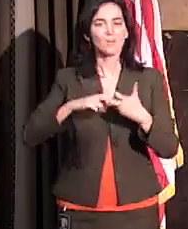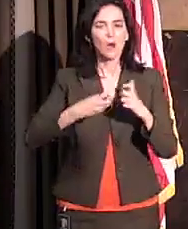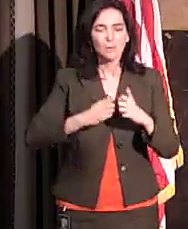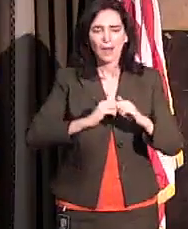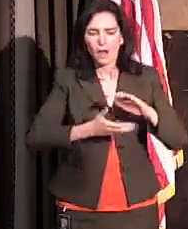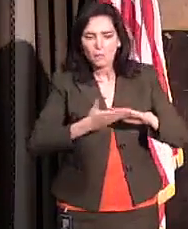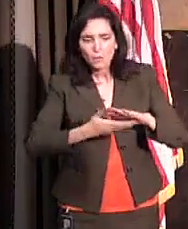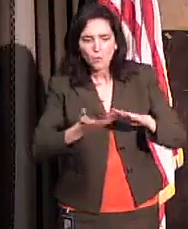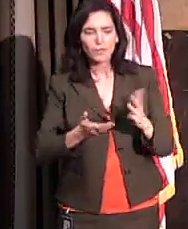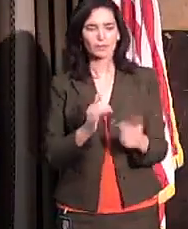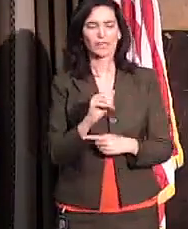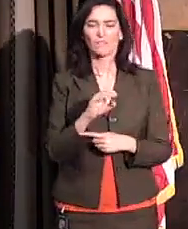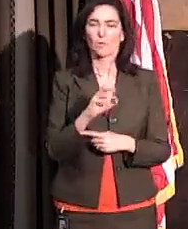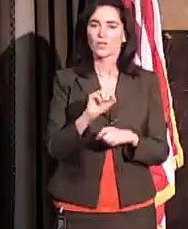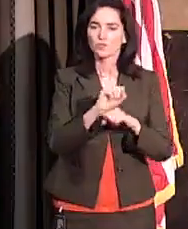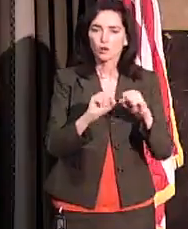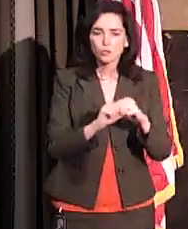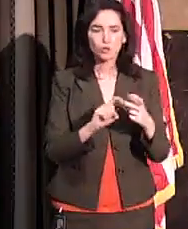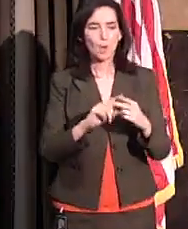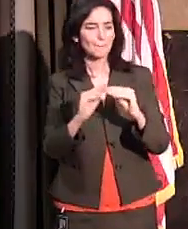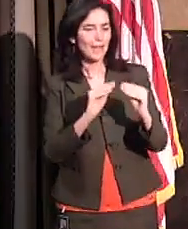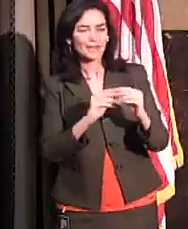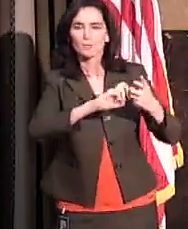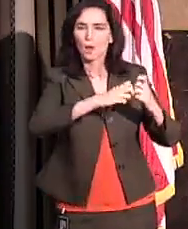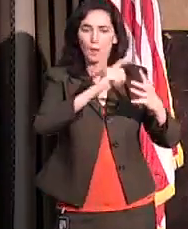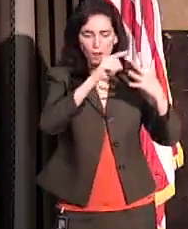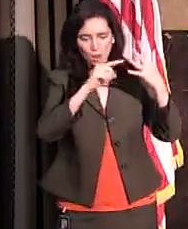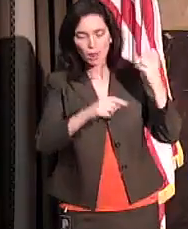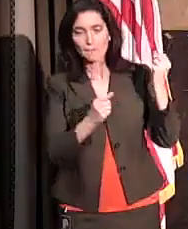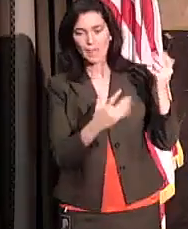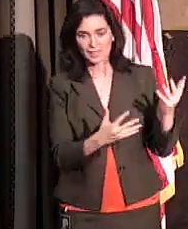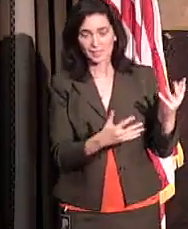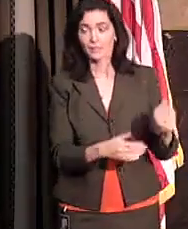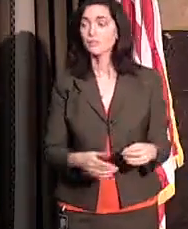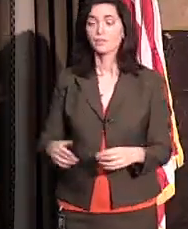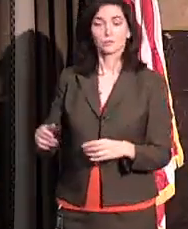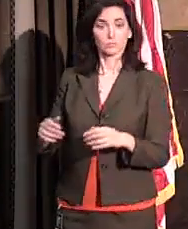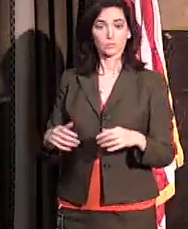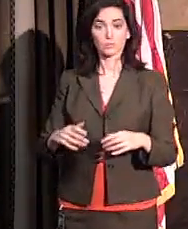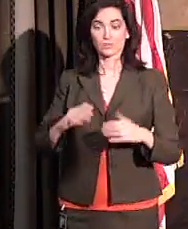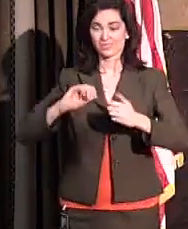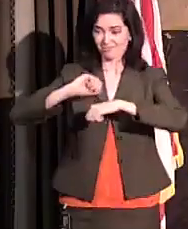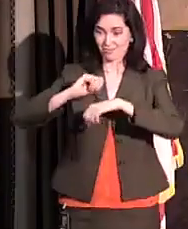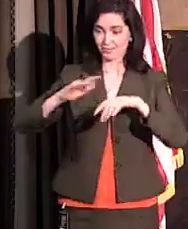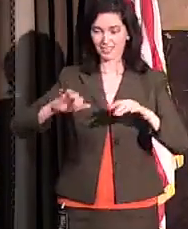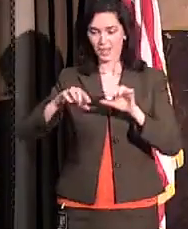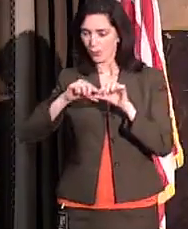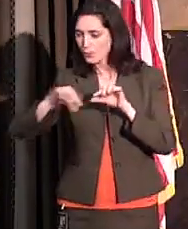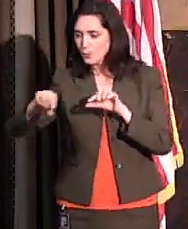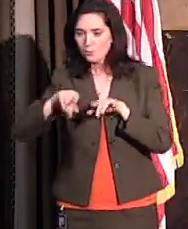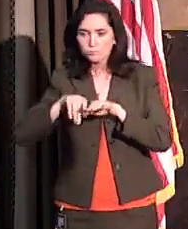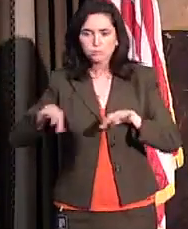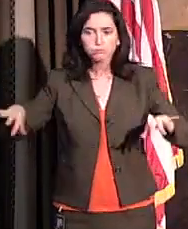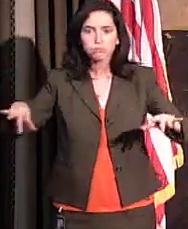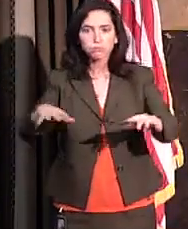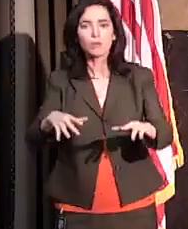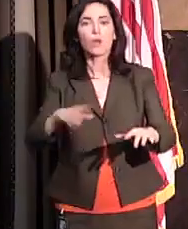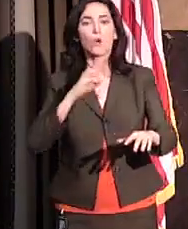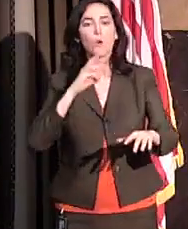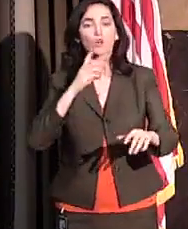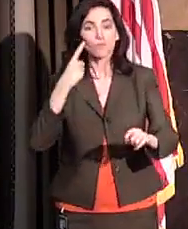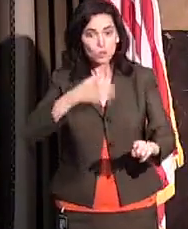operations, and/or maintenance issues. Our drinking water infrastructure was graded at a D- in